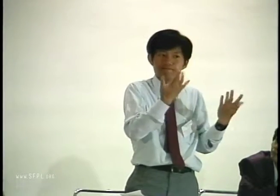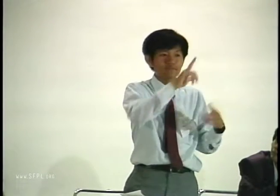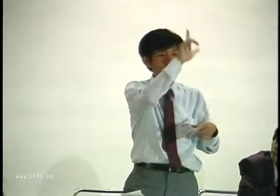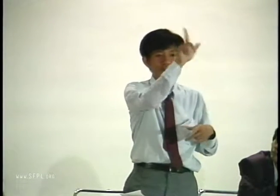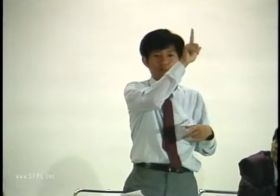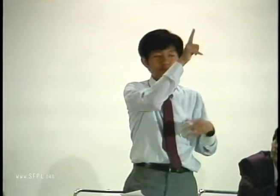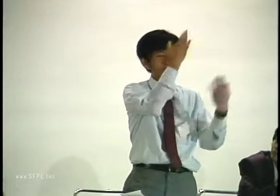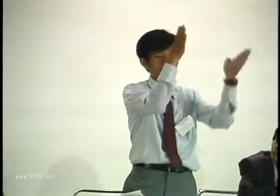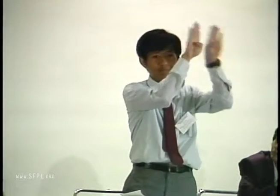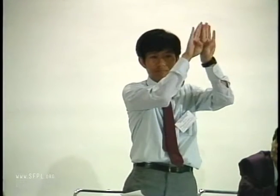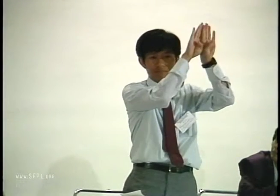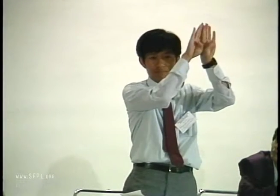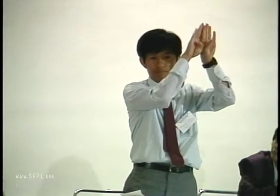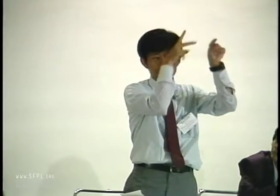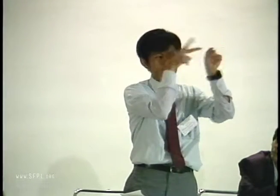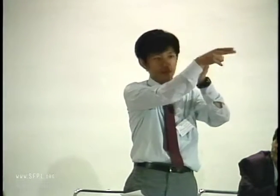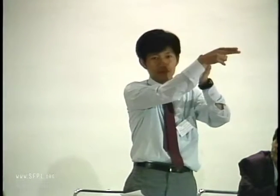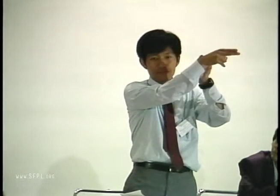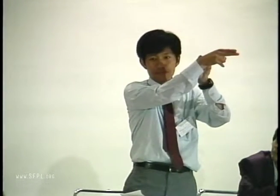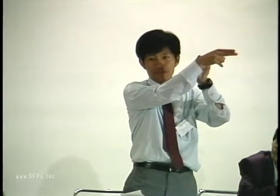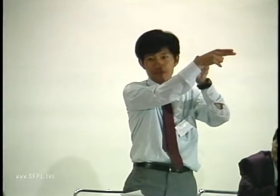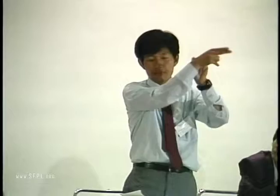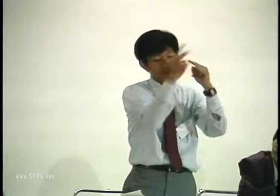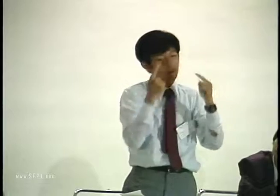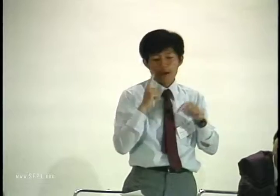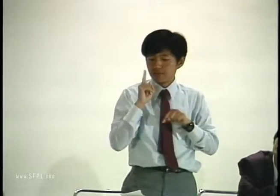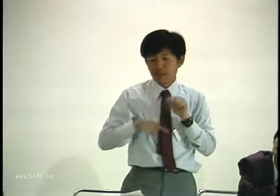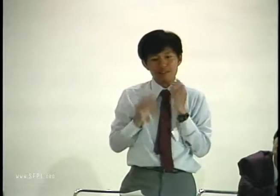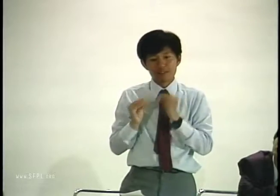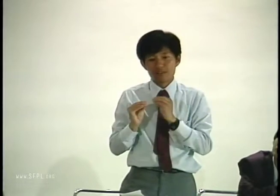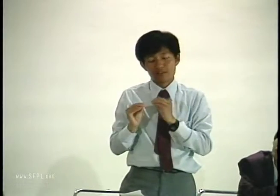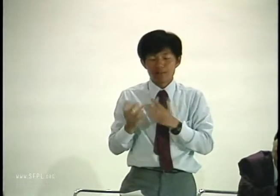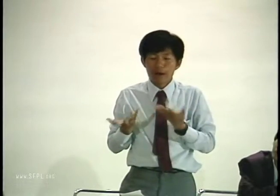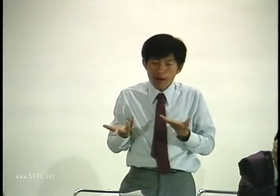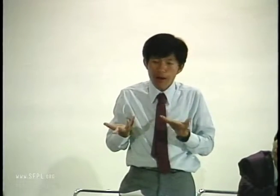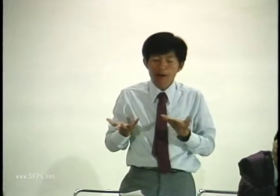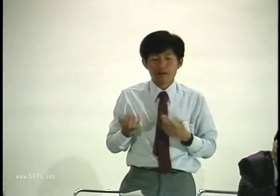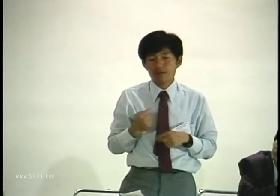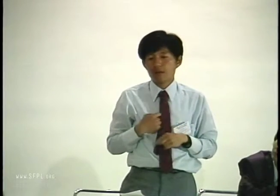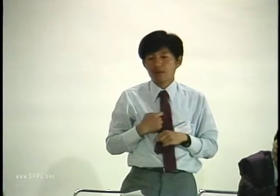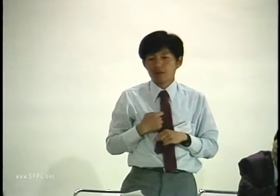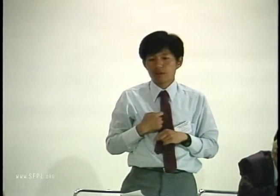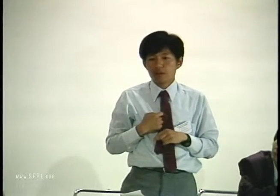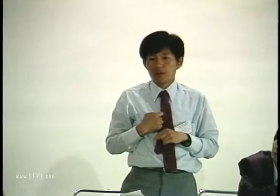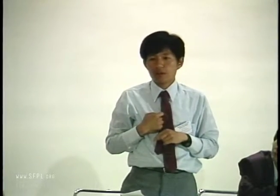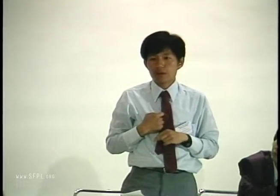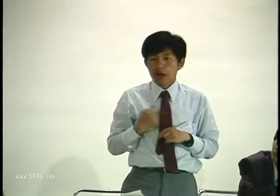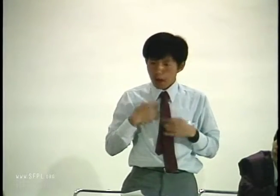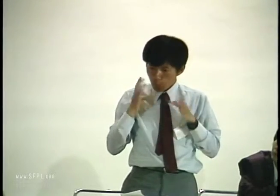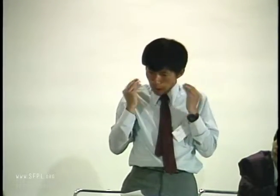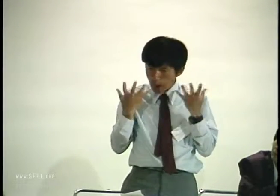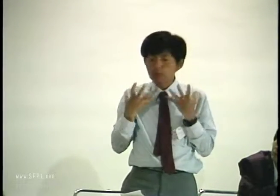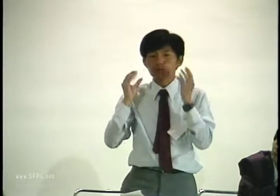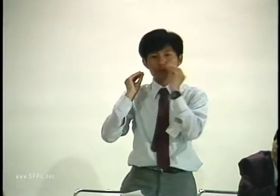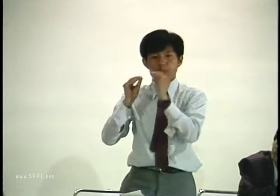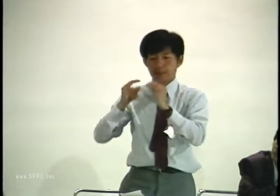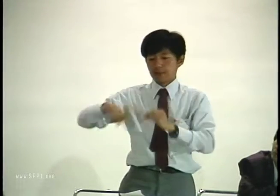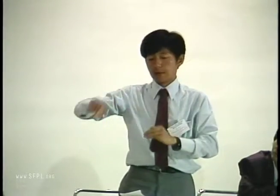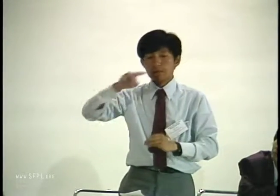my school, the library is closed. They cut the funds. And that really affects my ability to teach. I